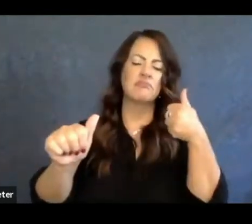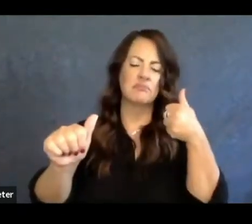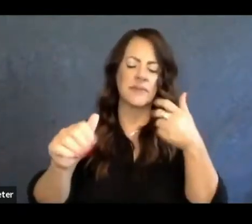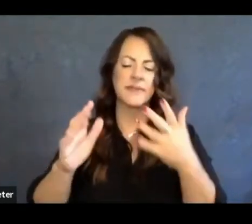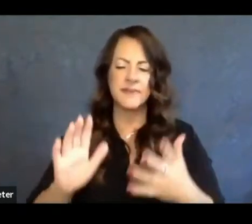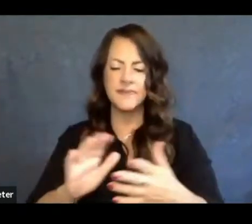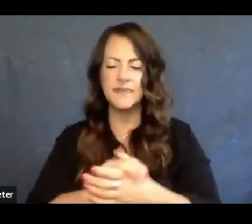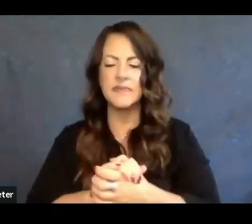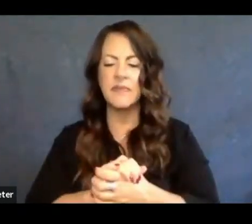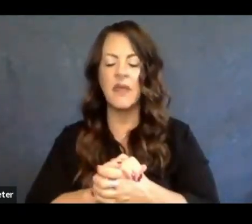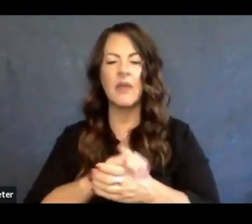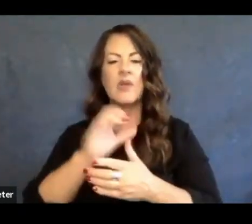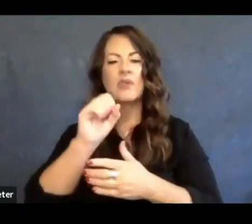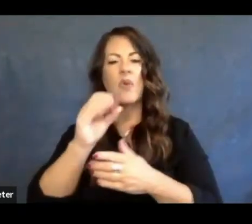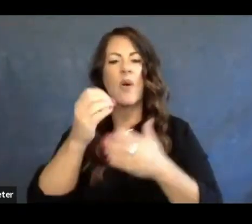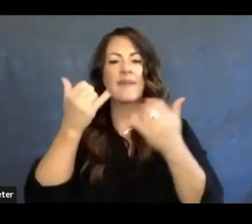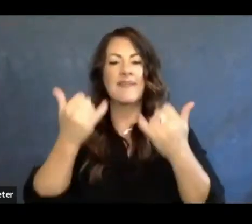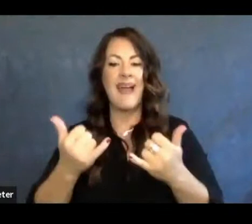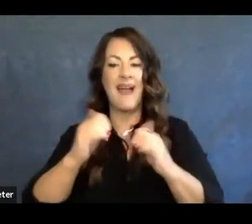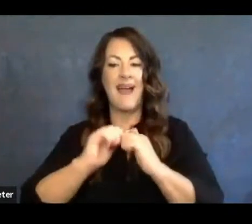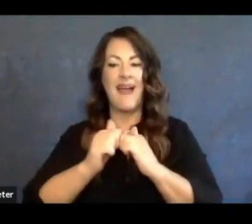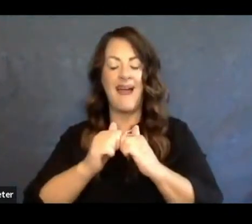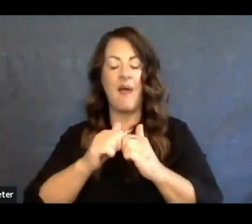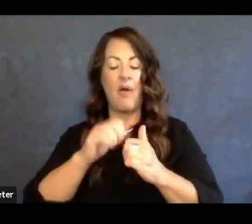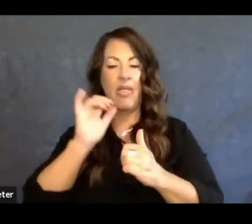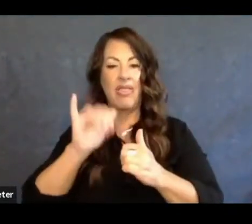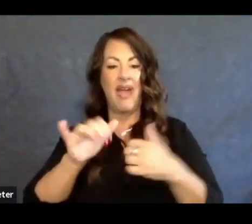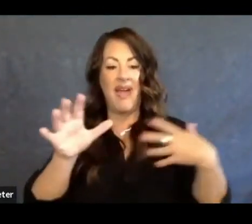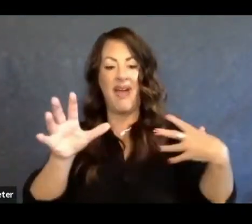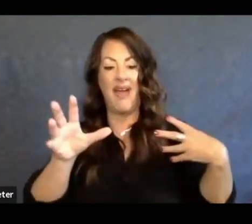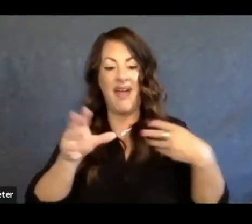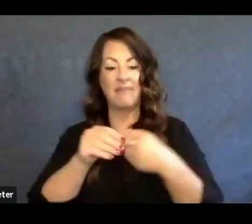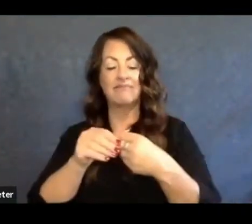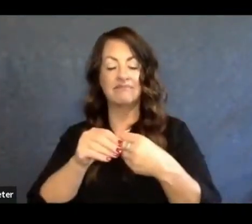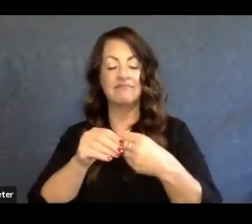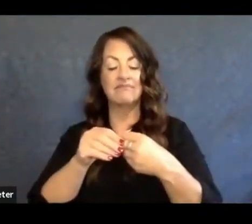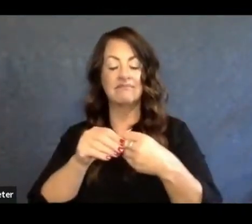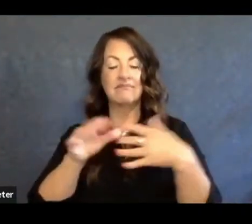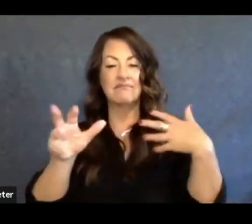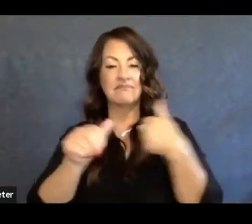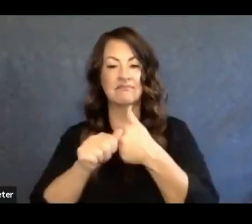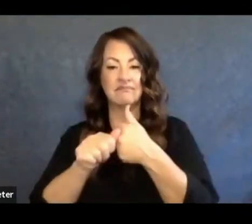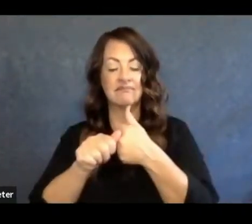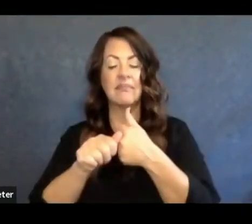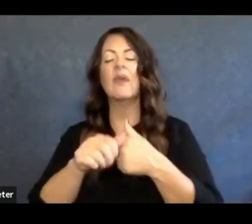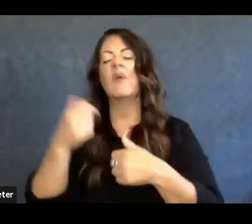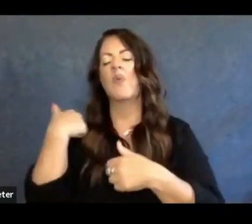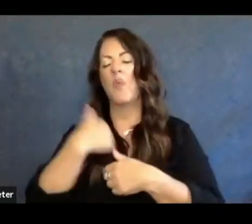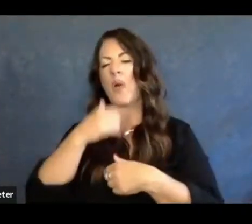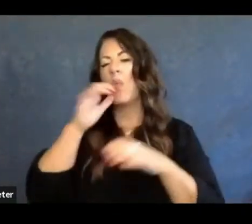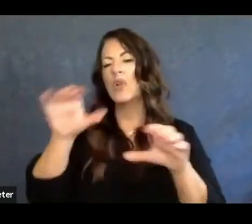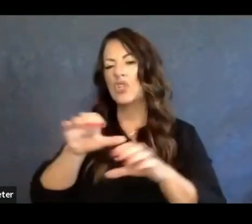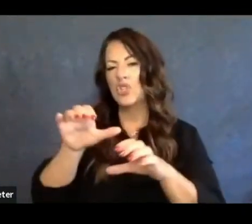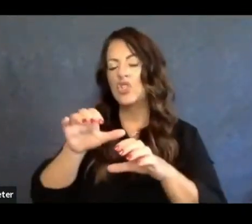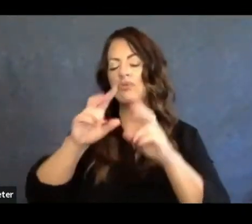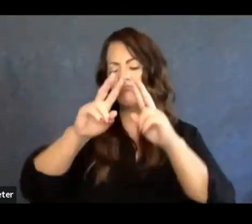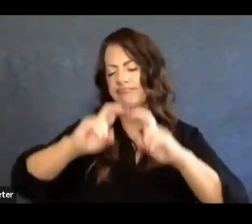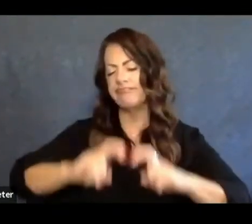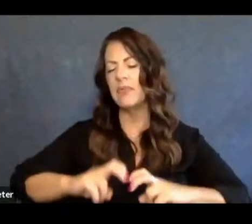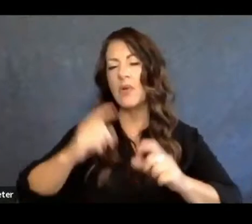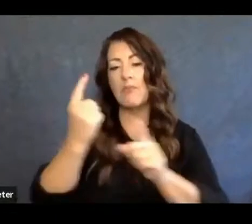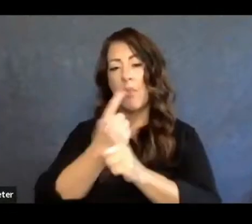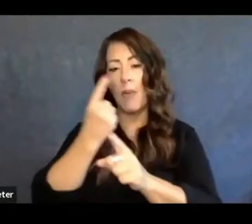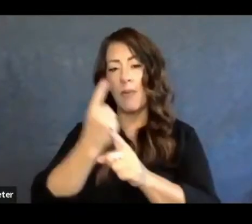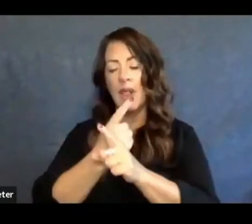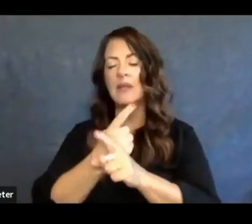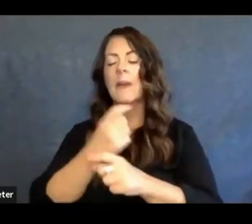regards to how we will report out those tests, we will absolutely do what is the appropriate epidemiological thing to do, which